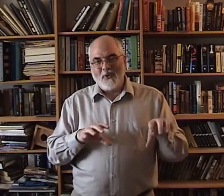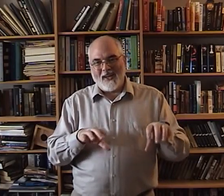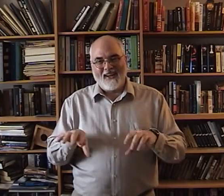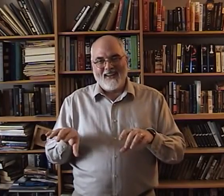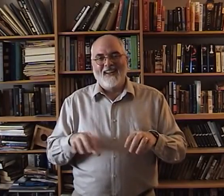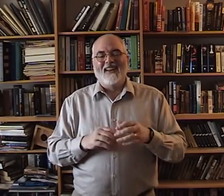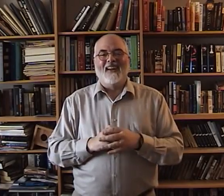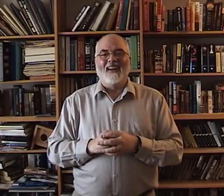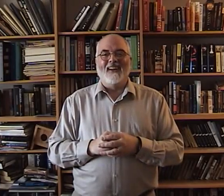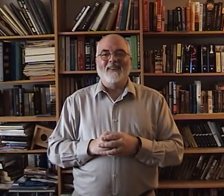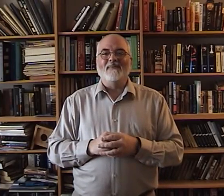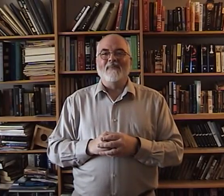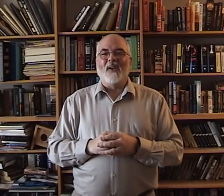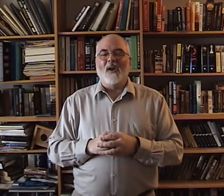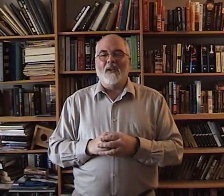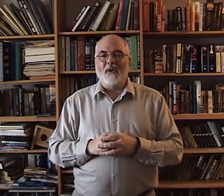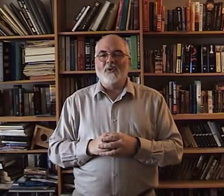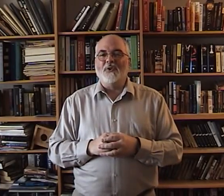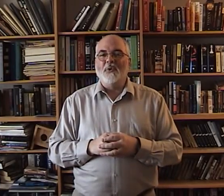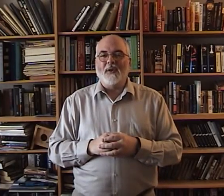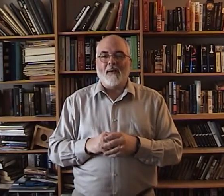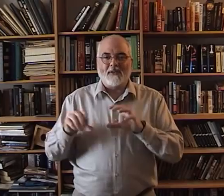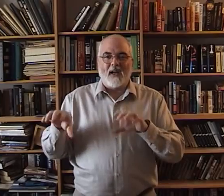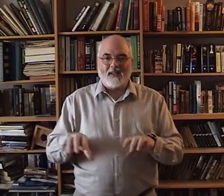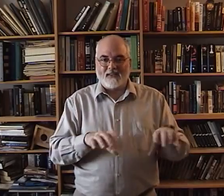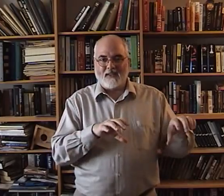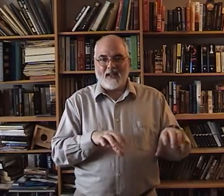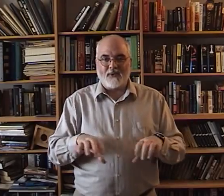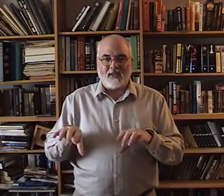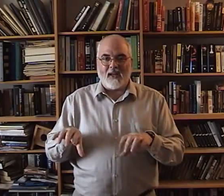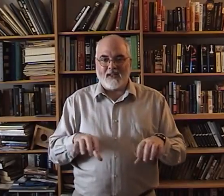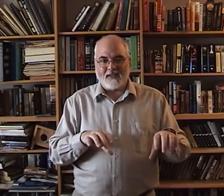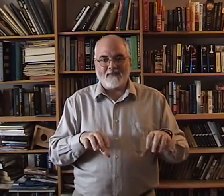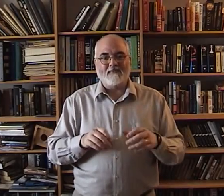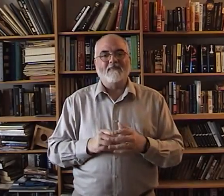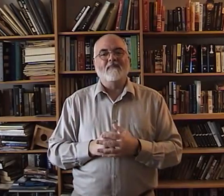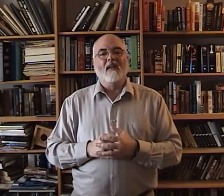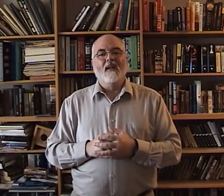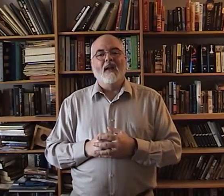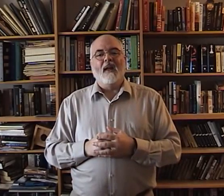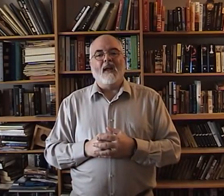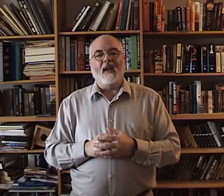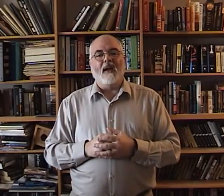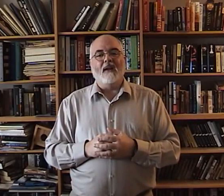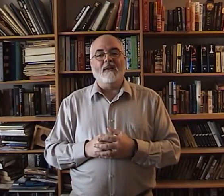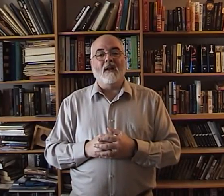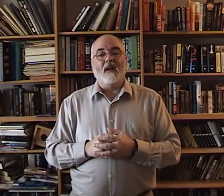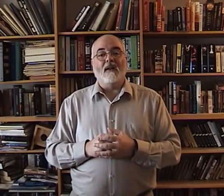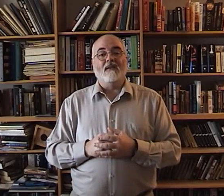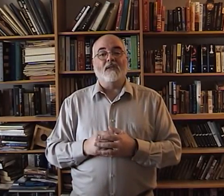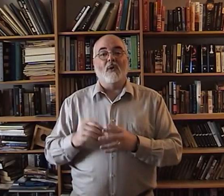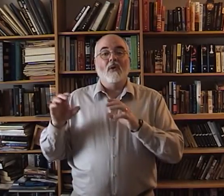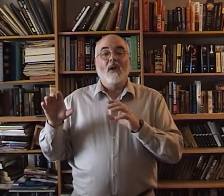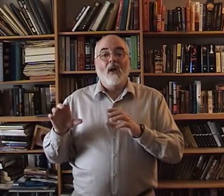doing. All of those do type signs. So that's what that is. And